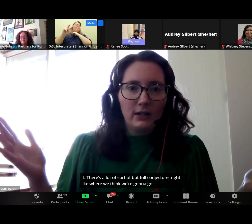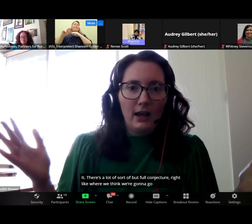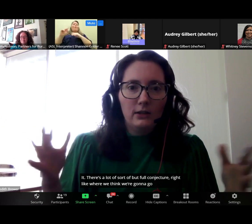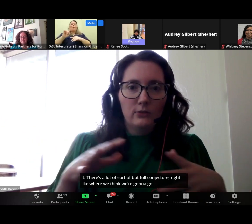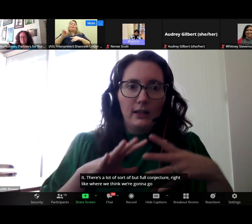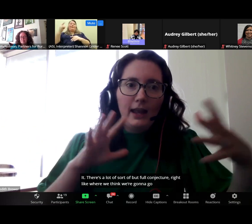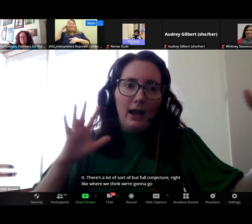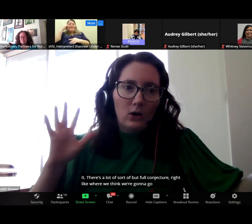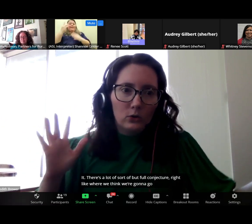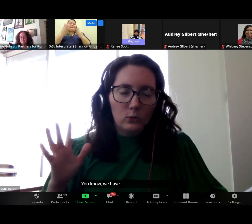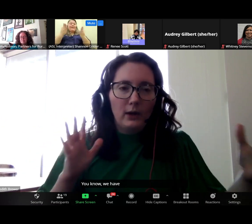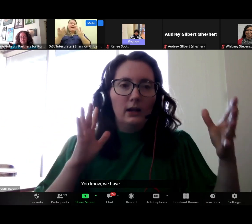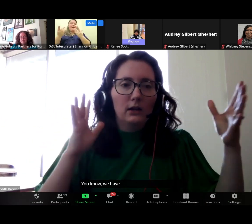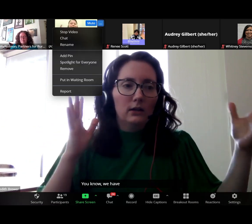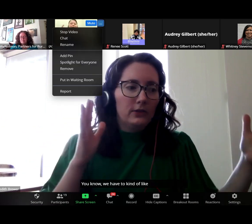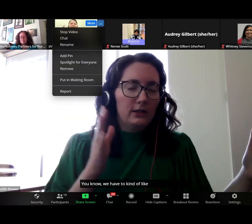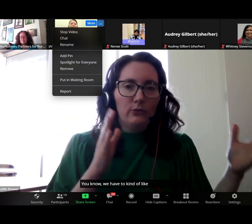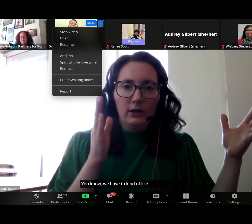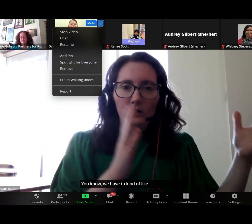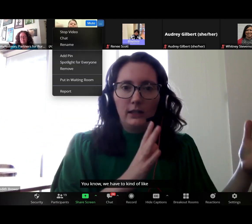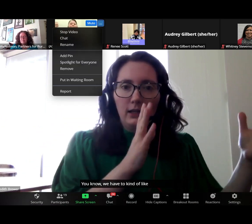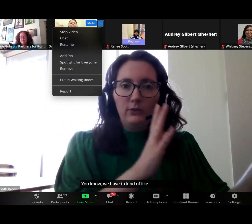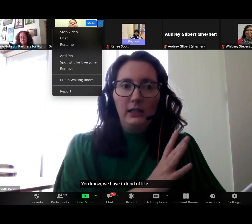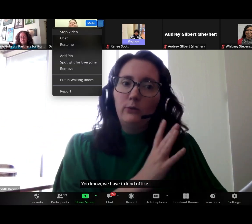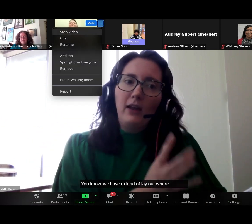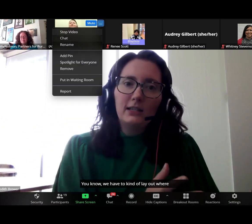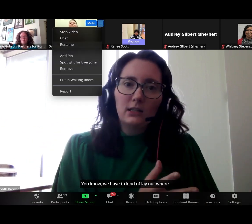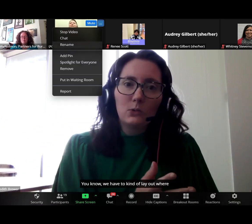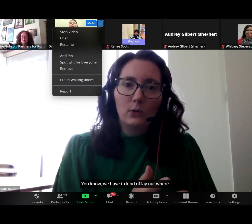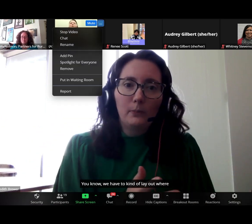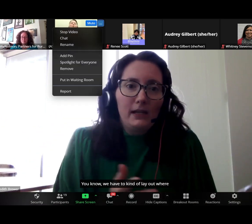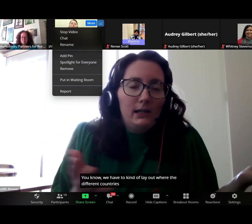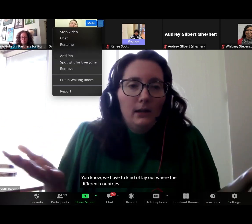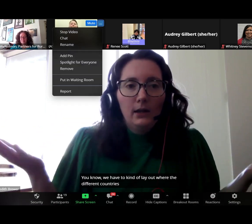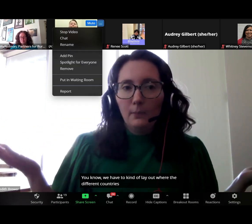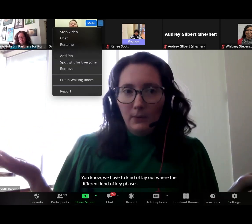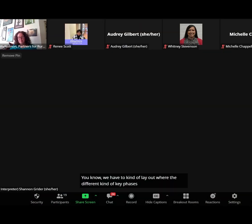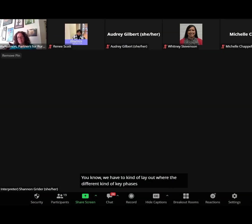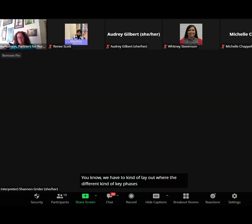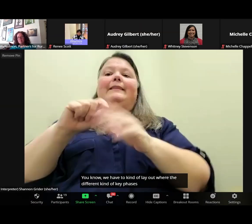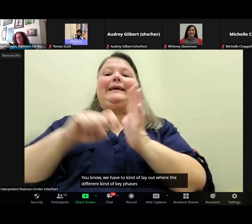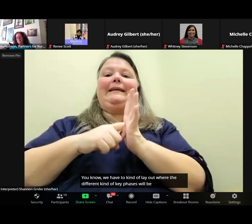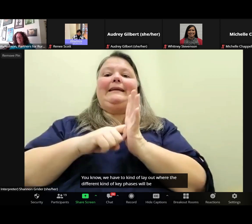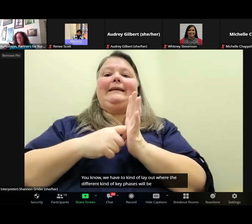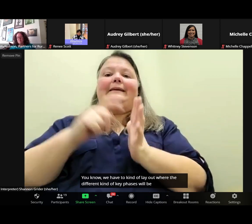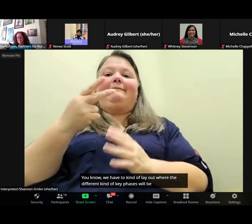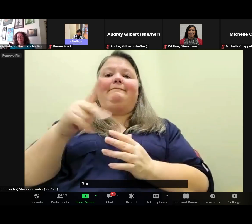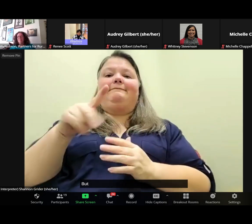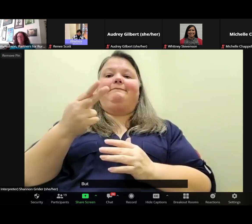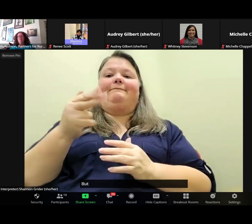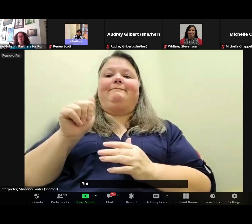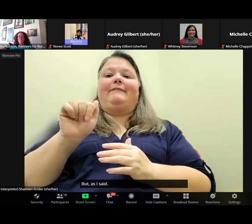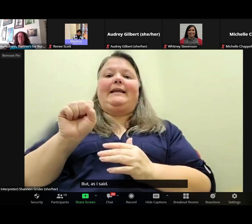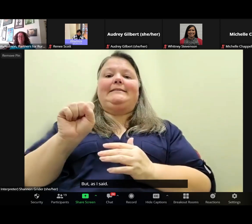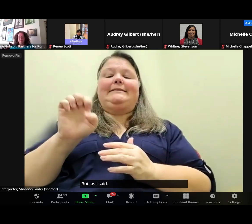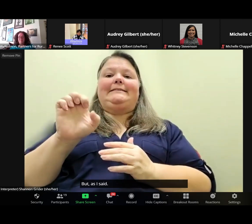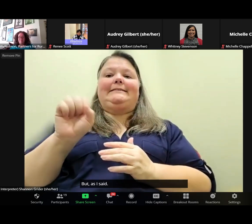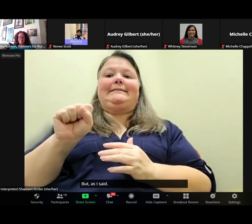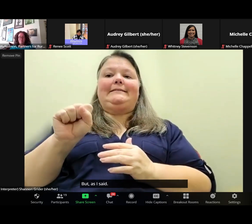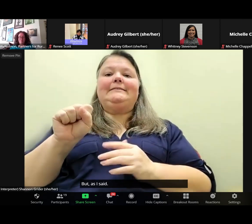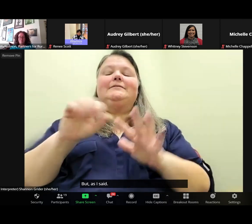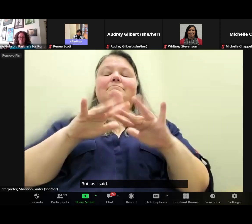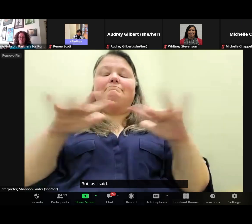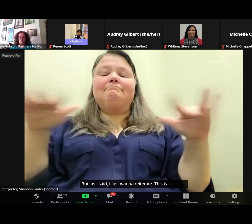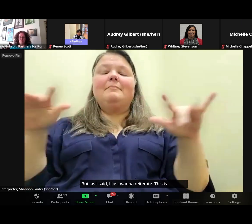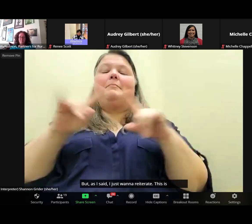kind of lay out where the different kind of key phases will be, but as I said, I just want to reiterate, this is an innovative grant.